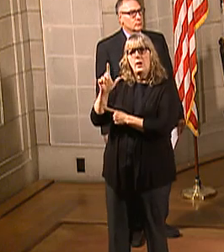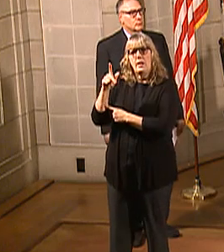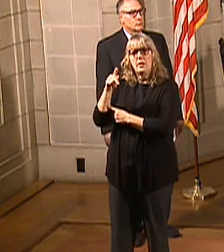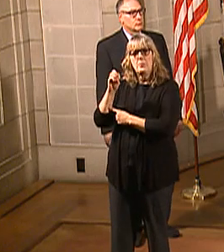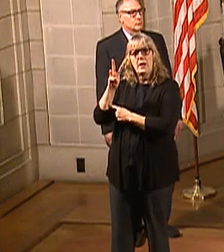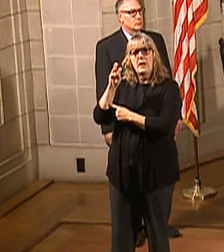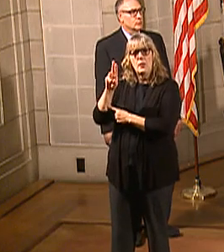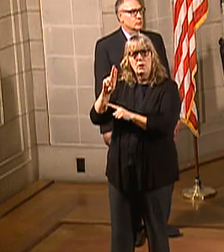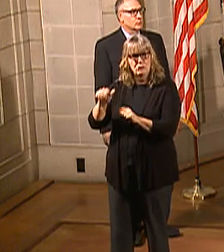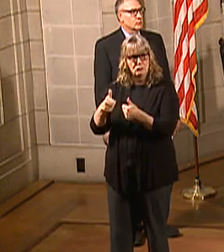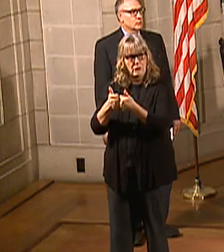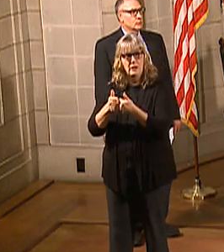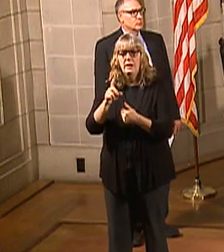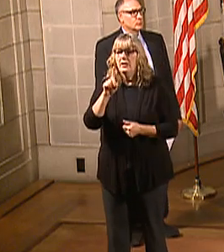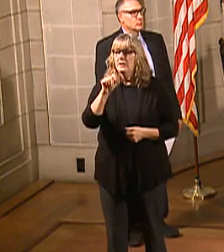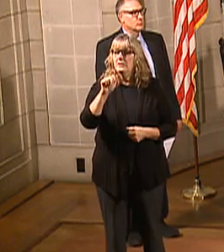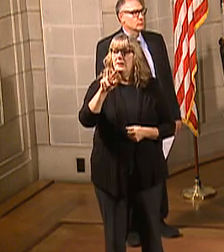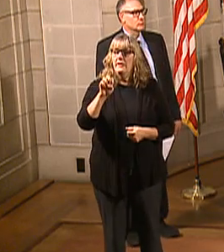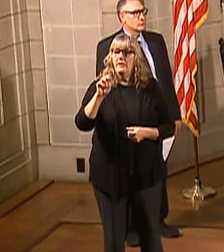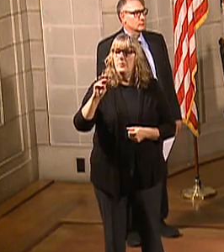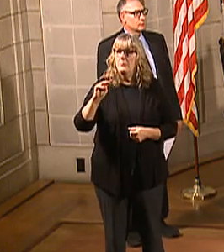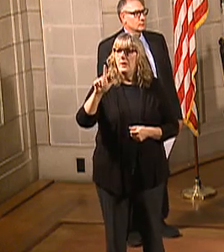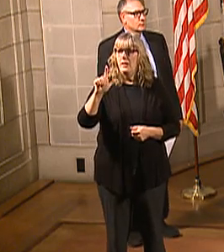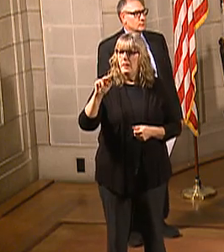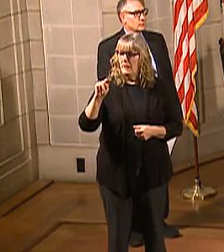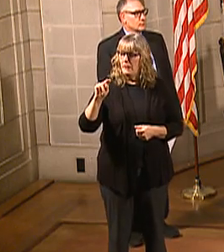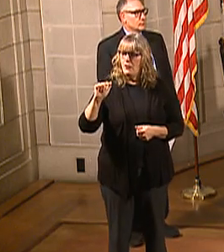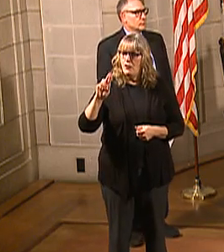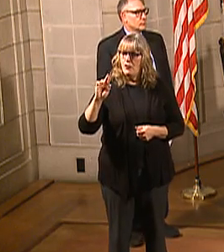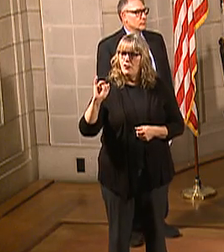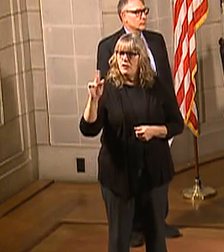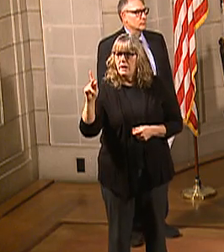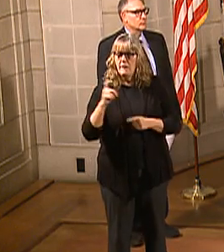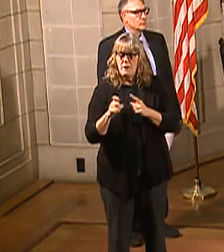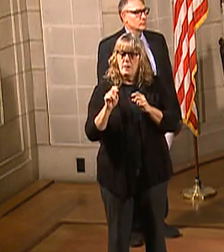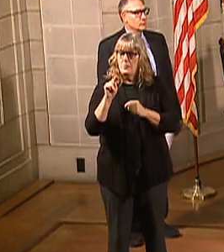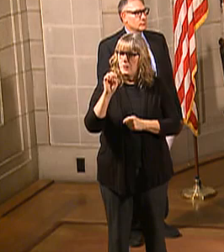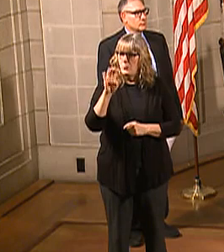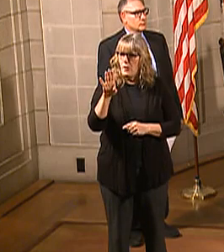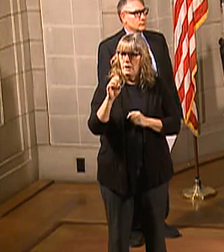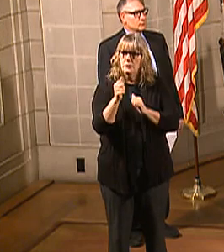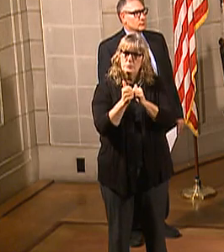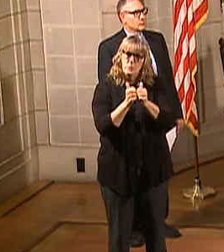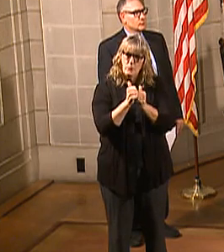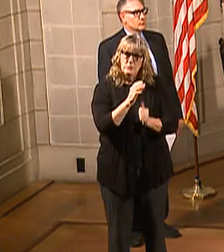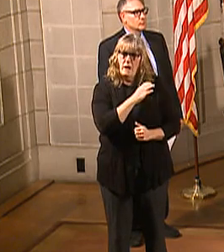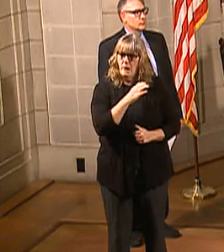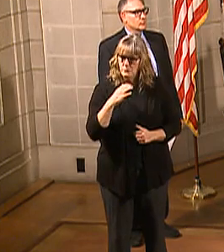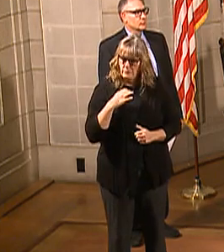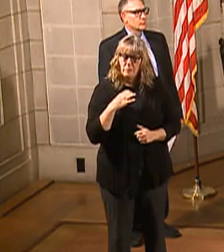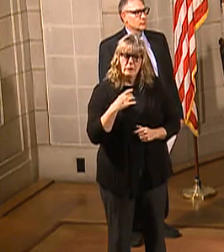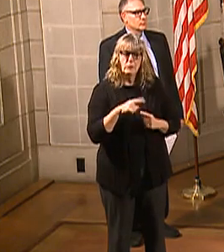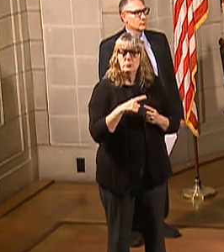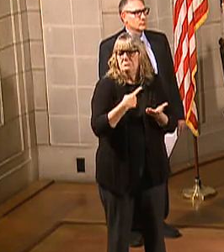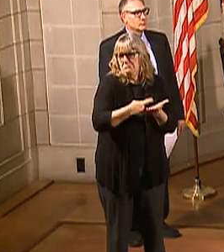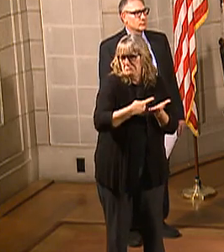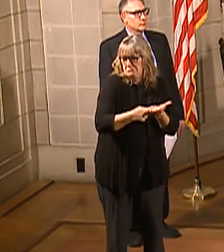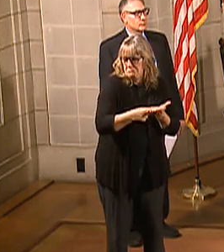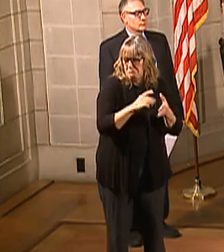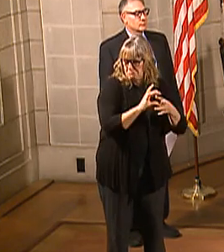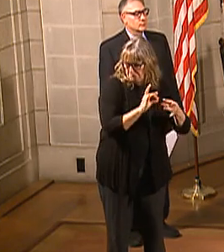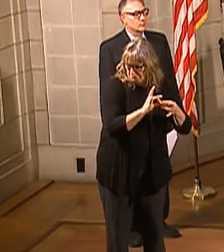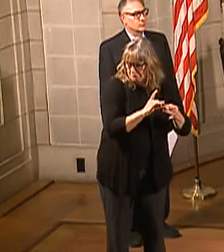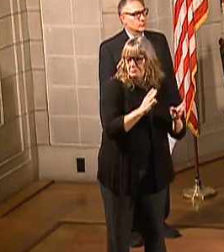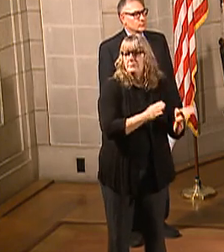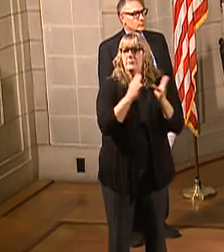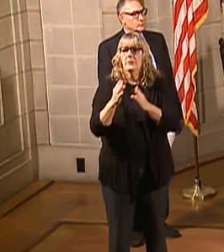got Dave Menarek from the Nebraska Sports Council here to be able to help. Oh, he's over here, sorry. To be able to help talk about that. And then